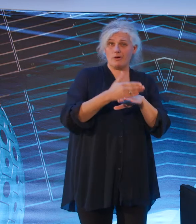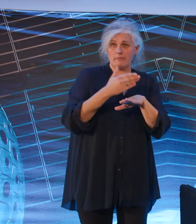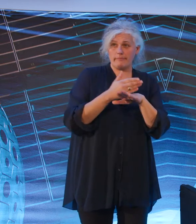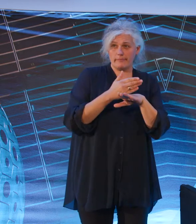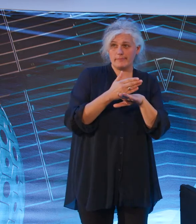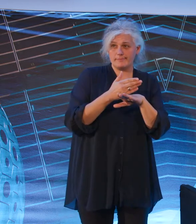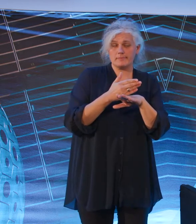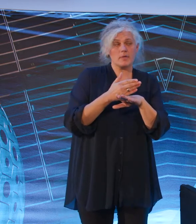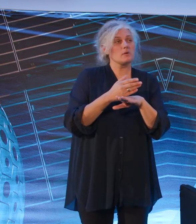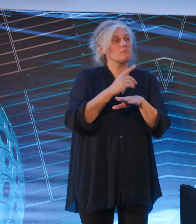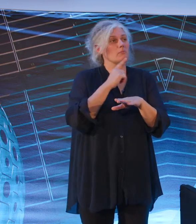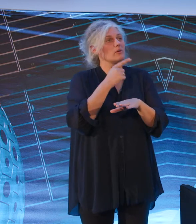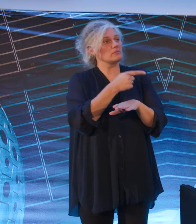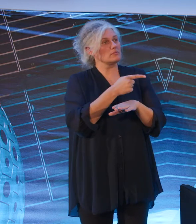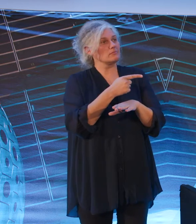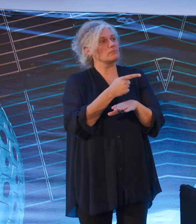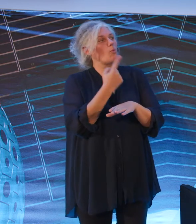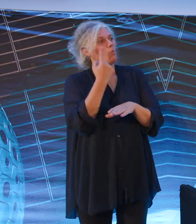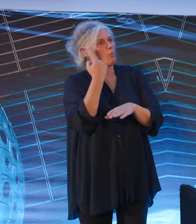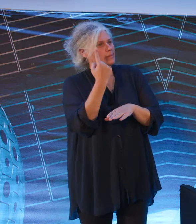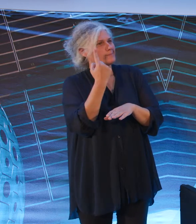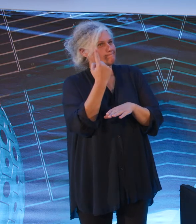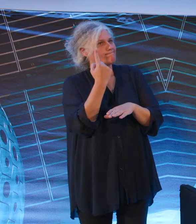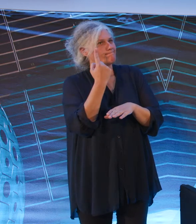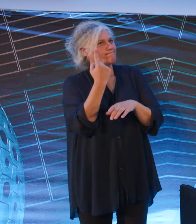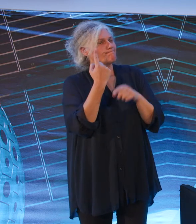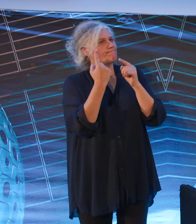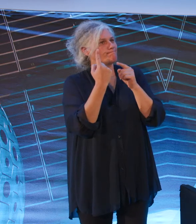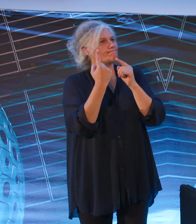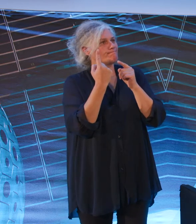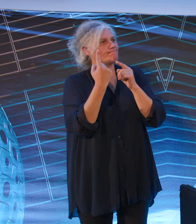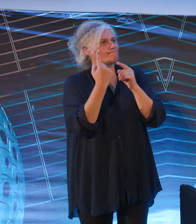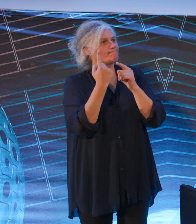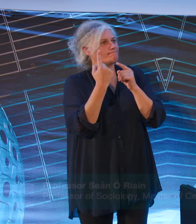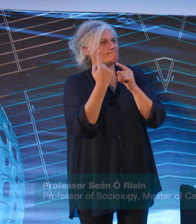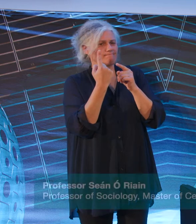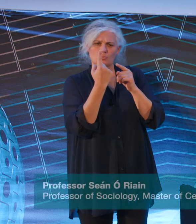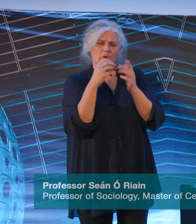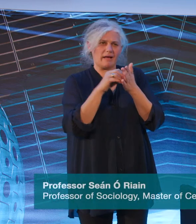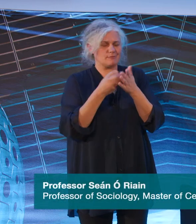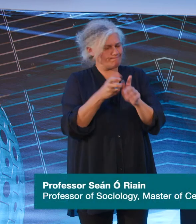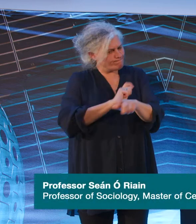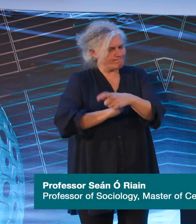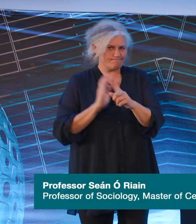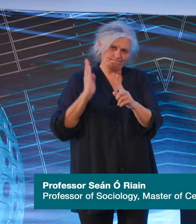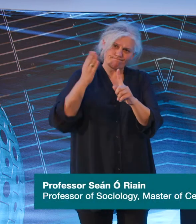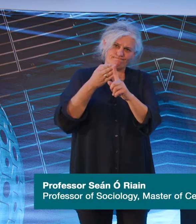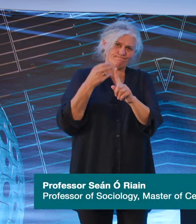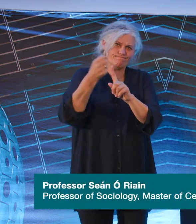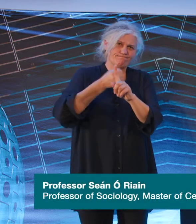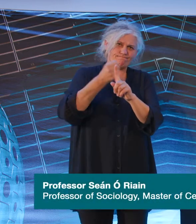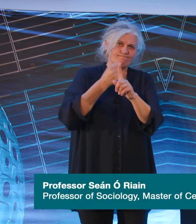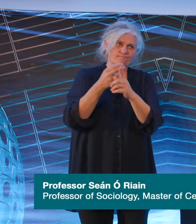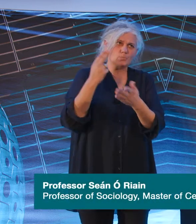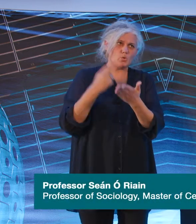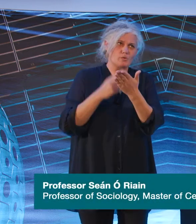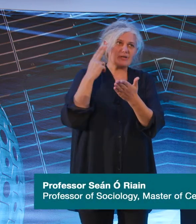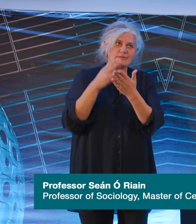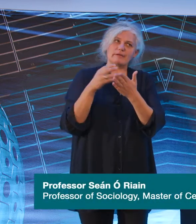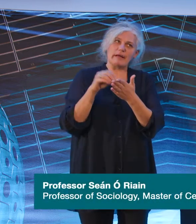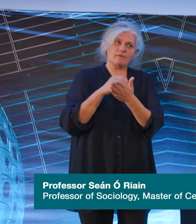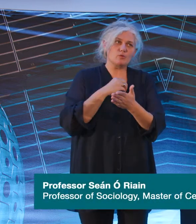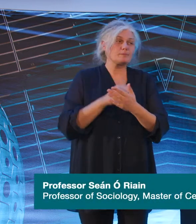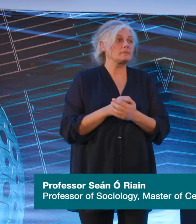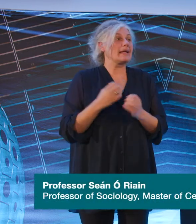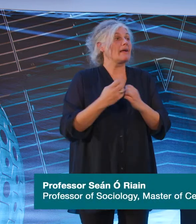around us, but it is one that is one that we have to commit ourselves to as universities.